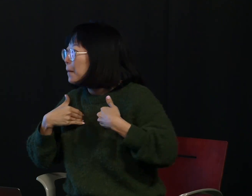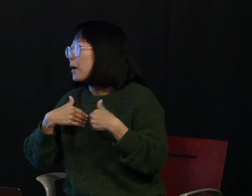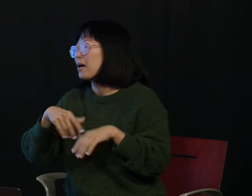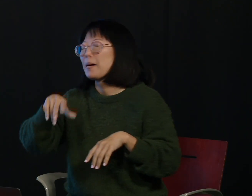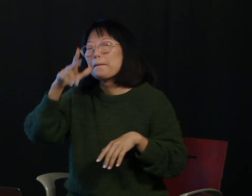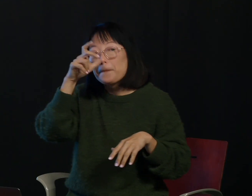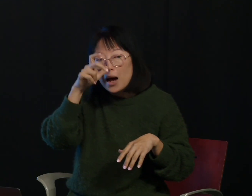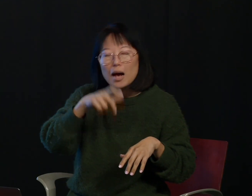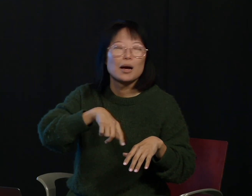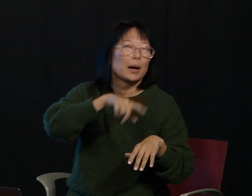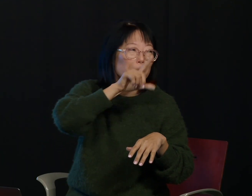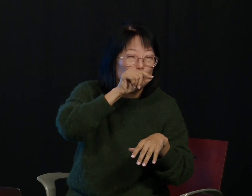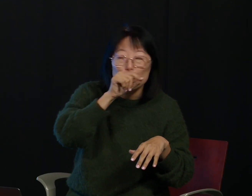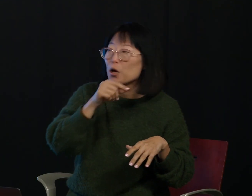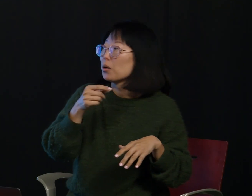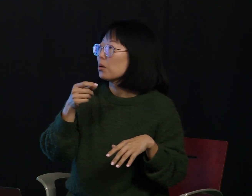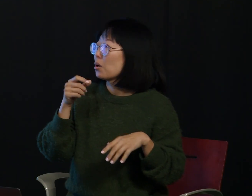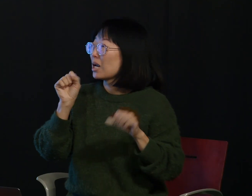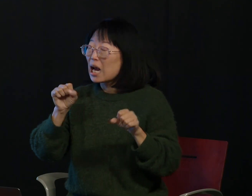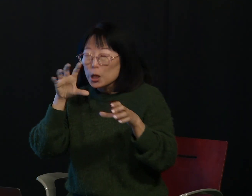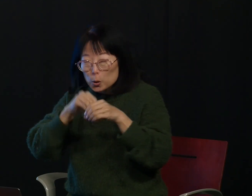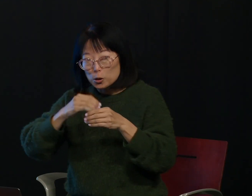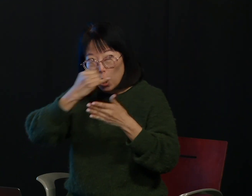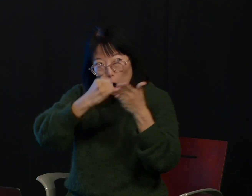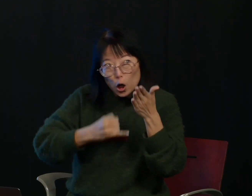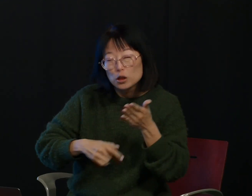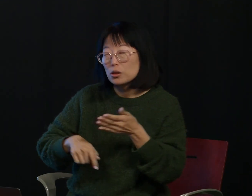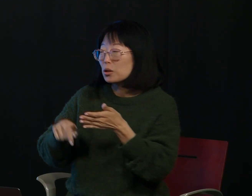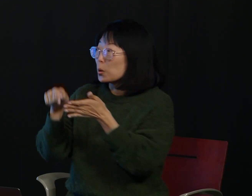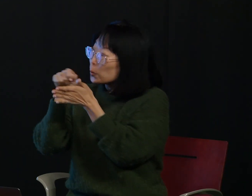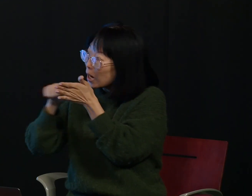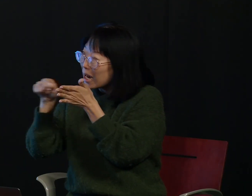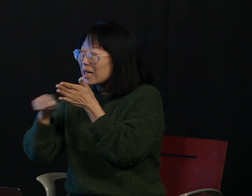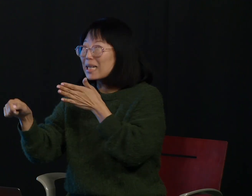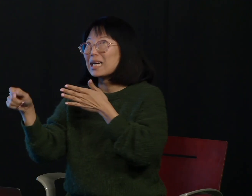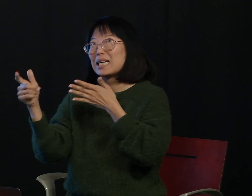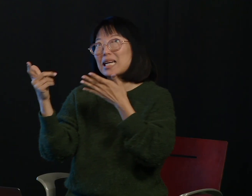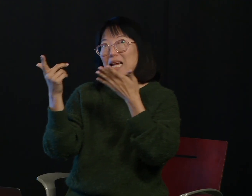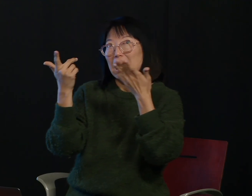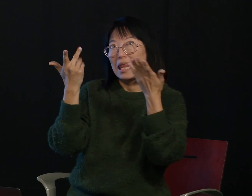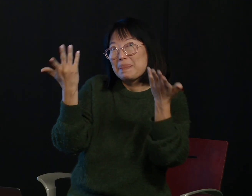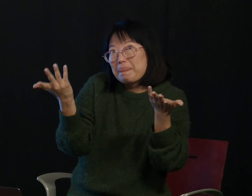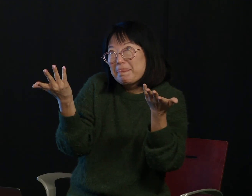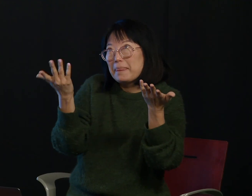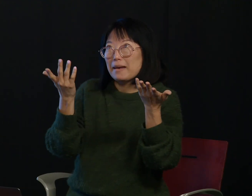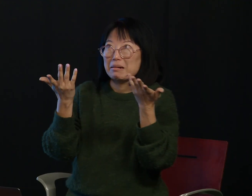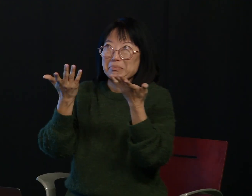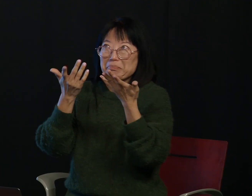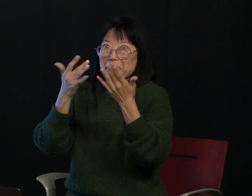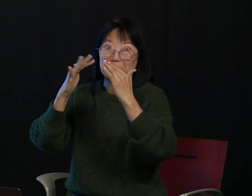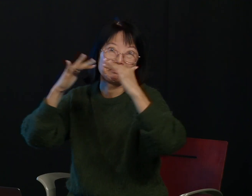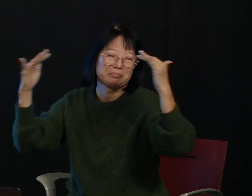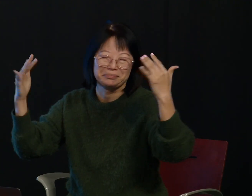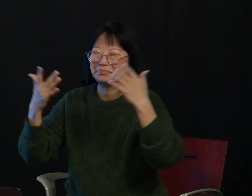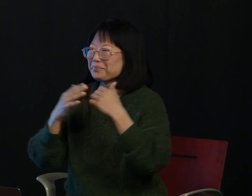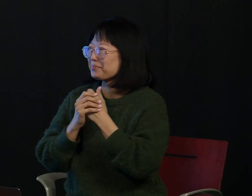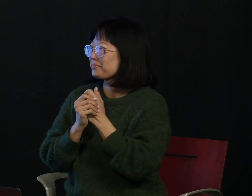include bugs, birds, animals, art, writing. Language can be conveyed in many different ways depending on who